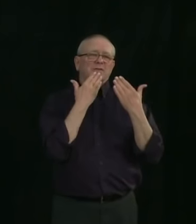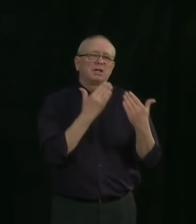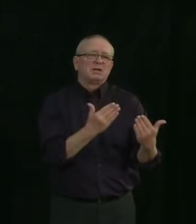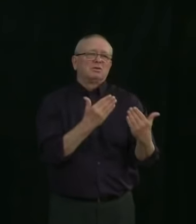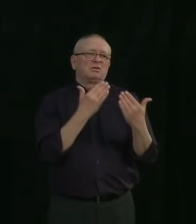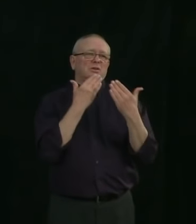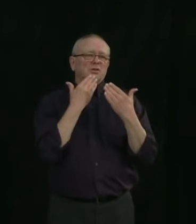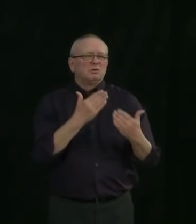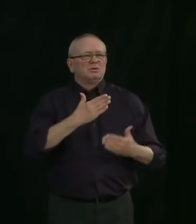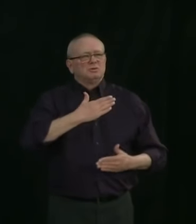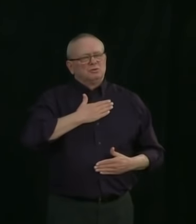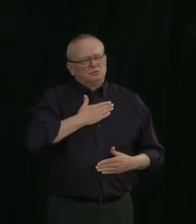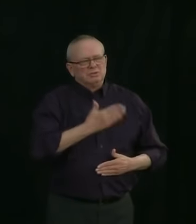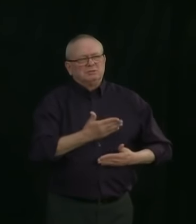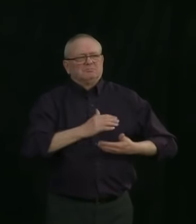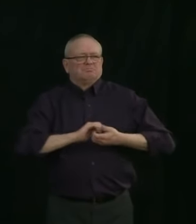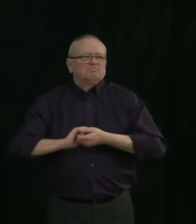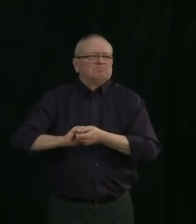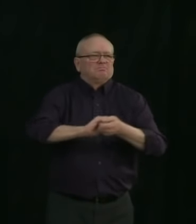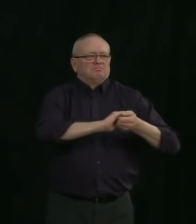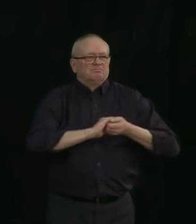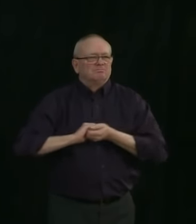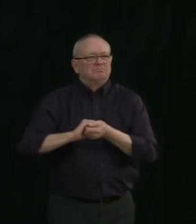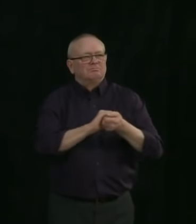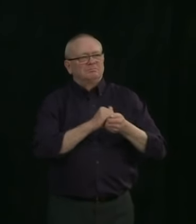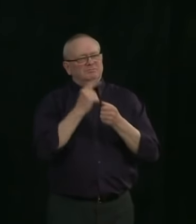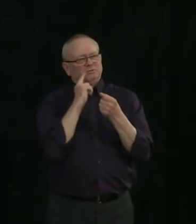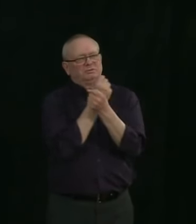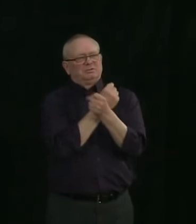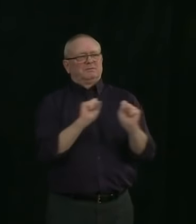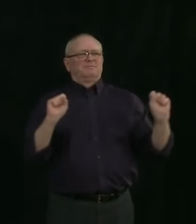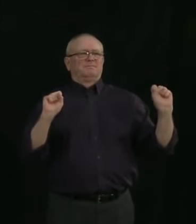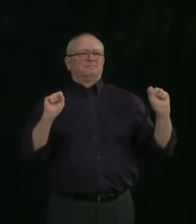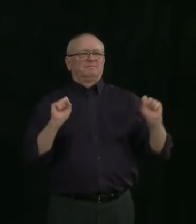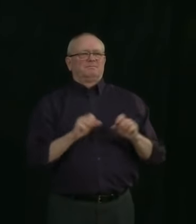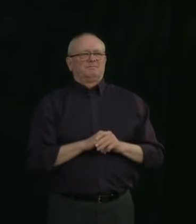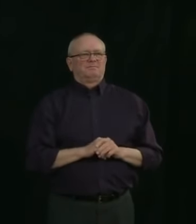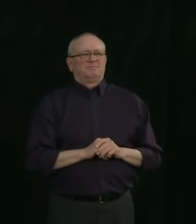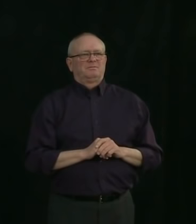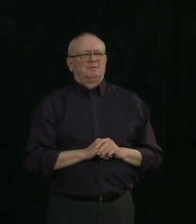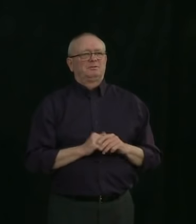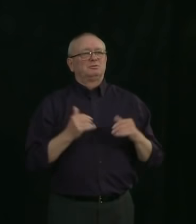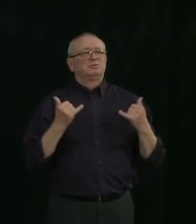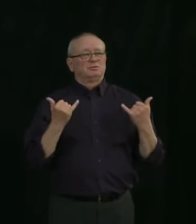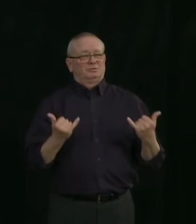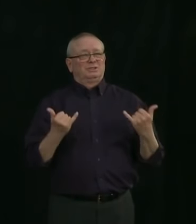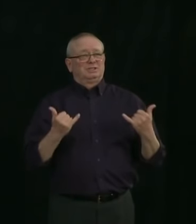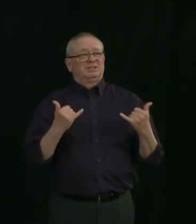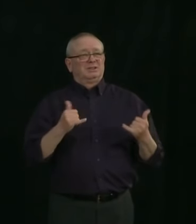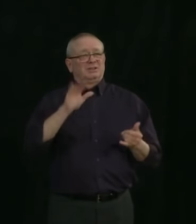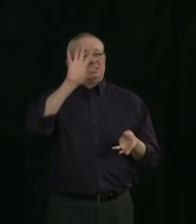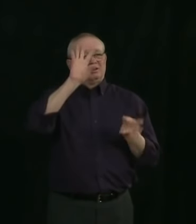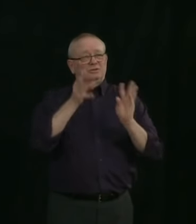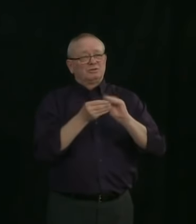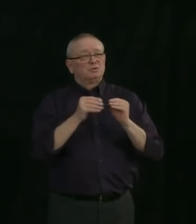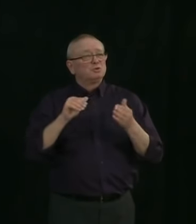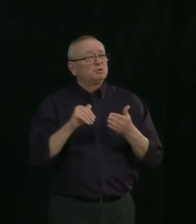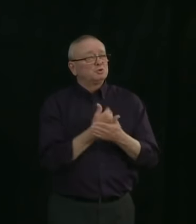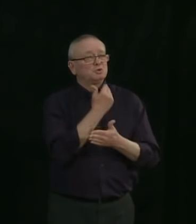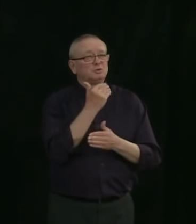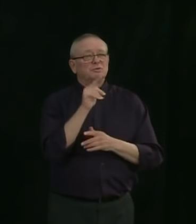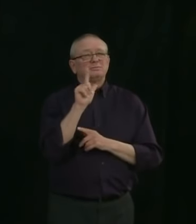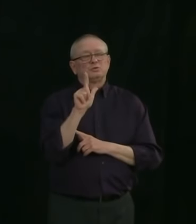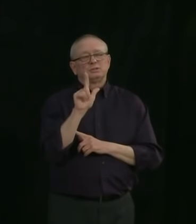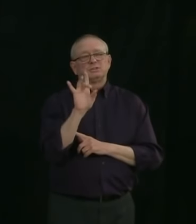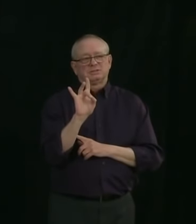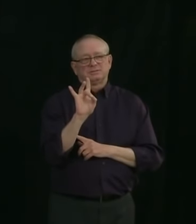safe. Today, I am reporting that we have identified 28 new cases of COVID-19 in Alberta